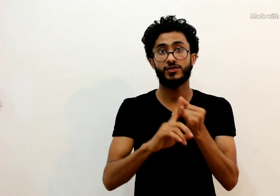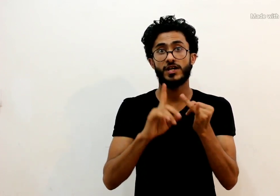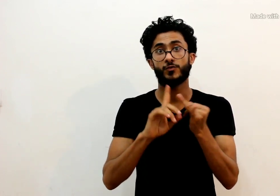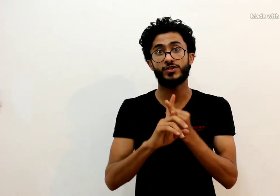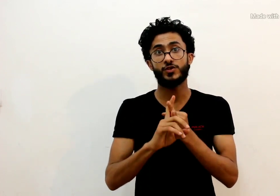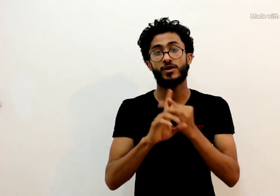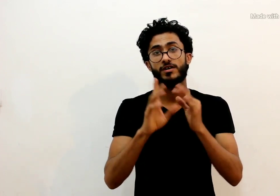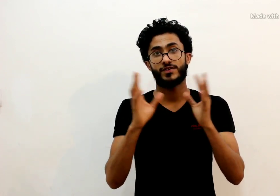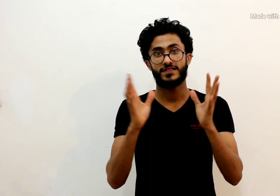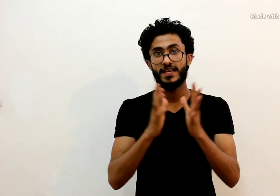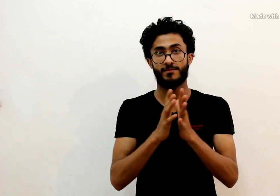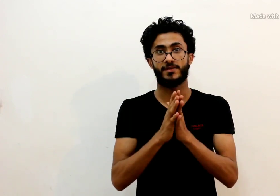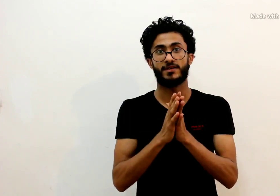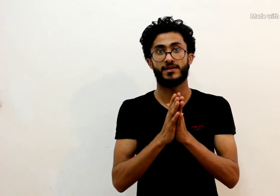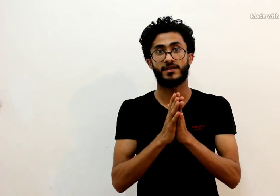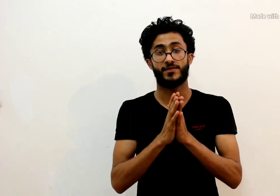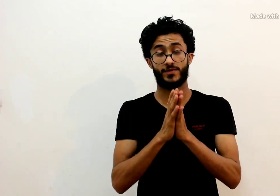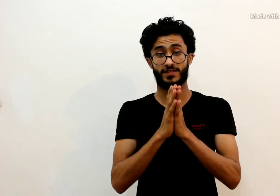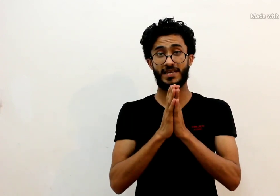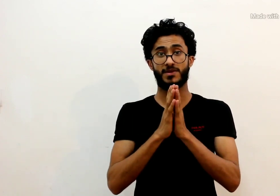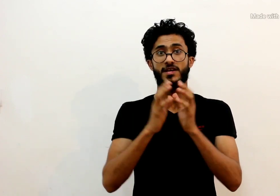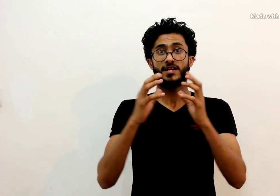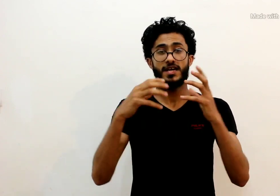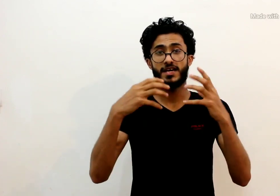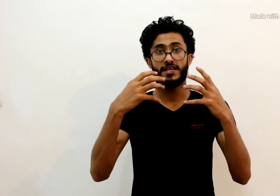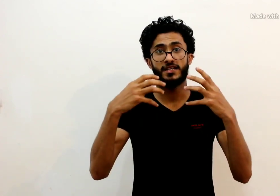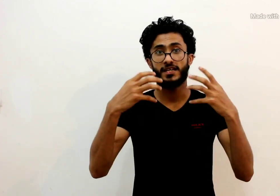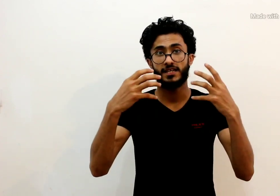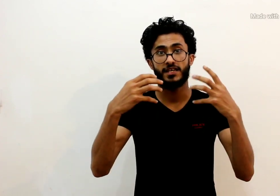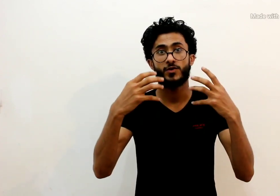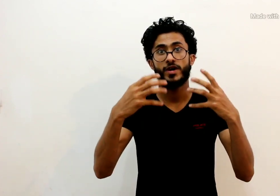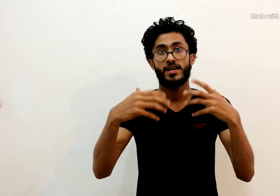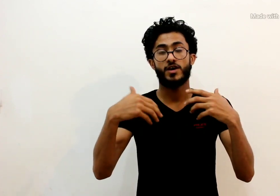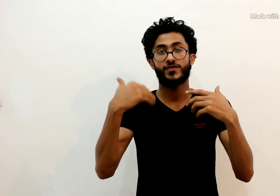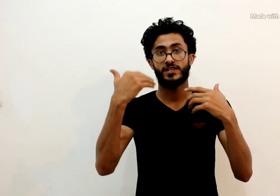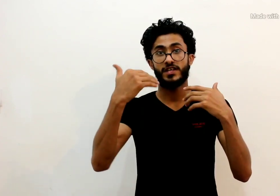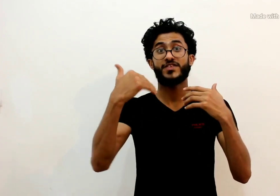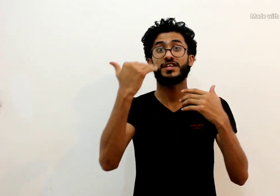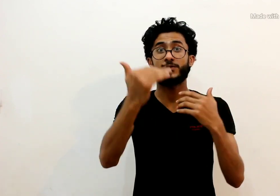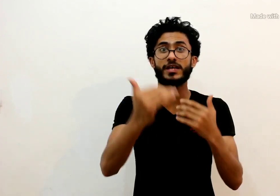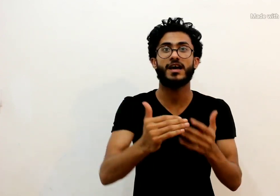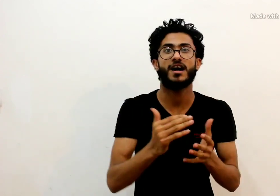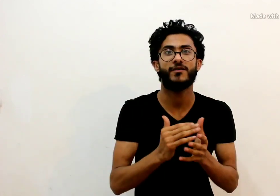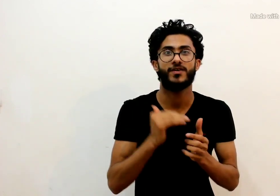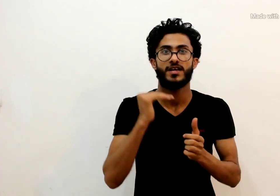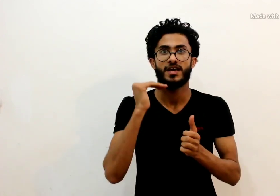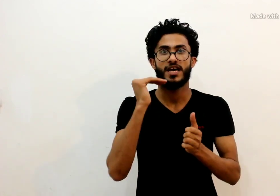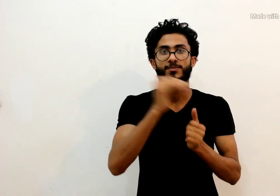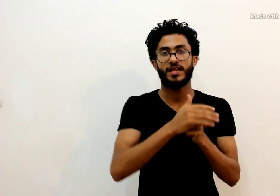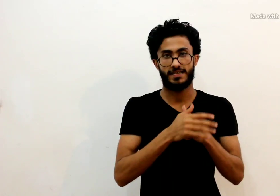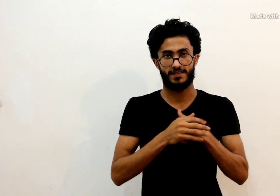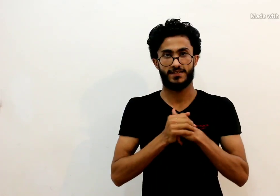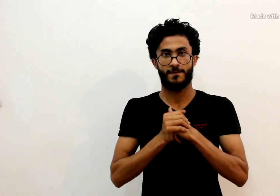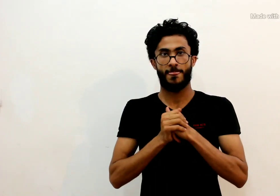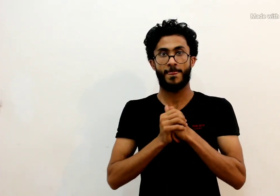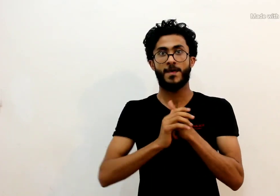and would you are the same. They're the same in a way of in the degree of politeness.